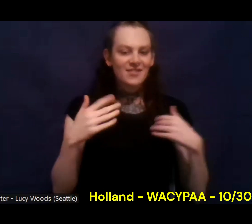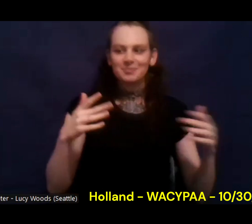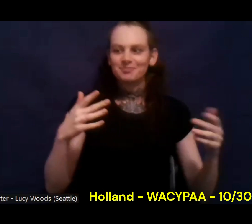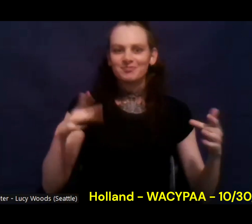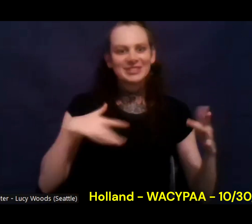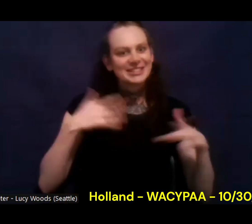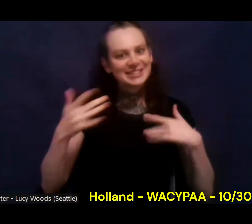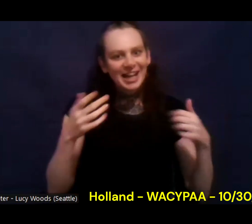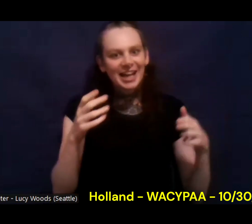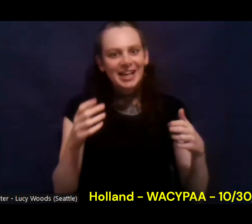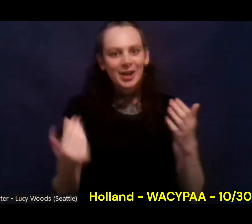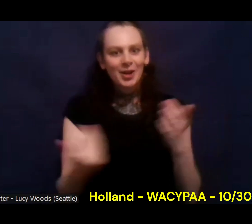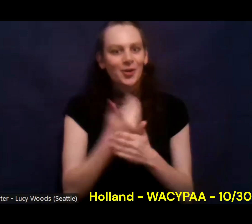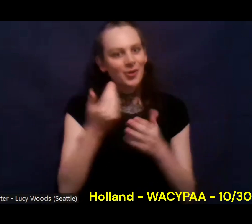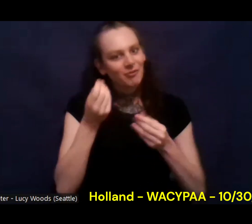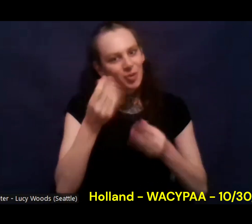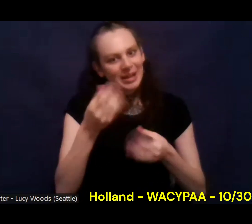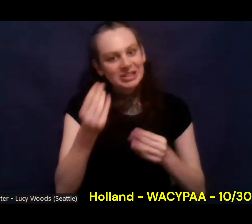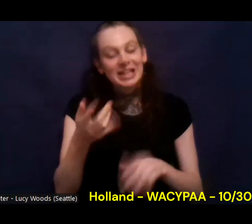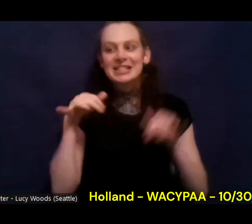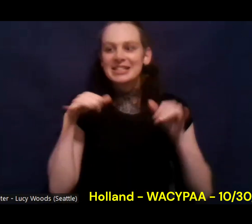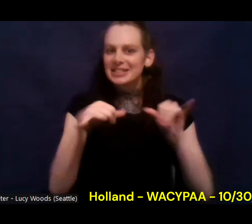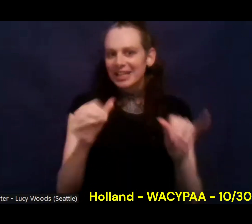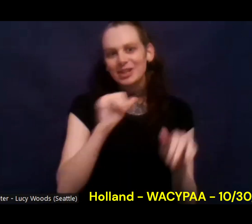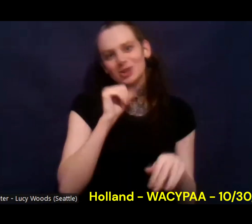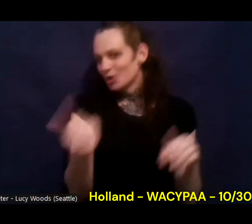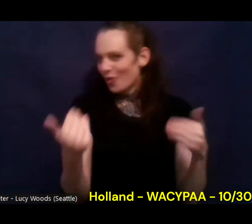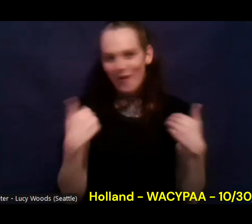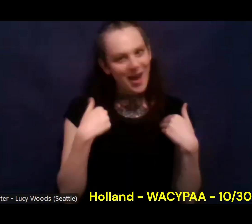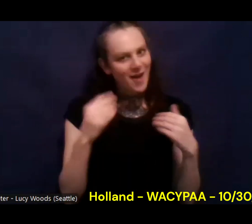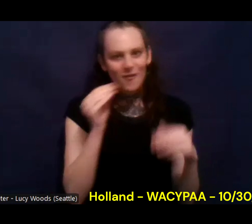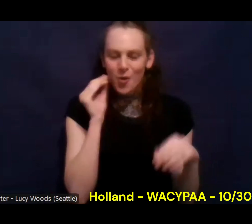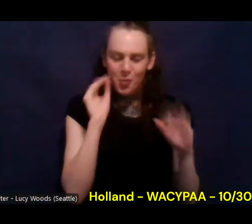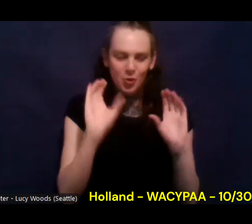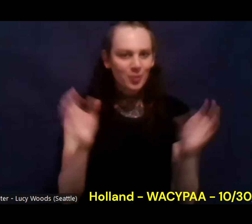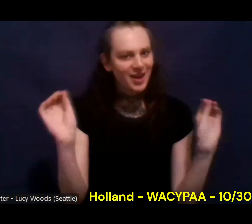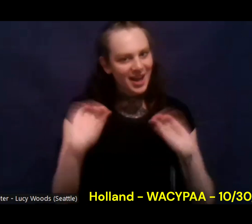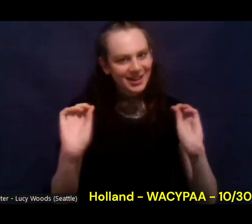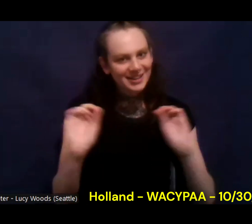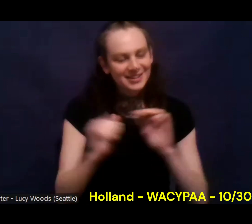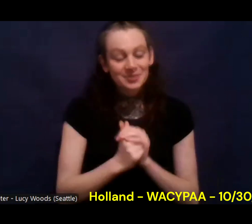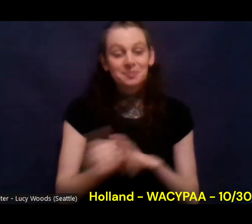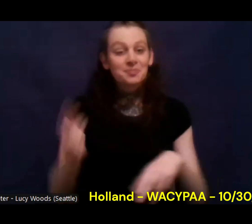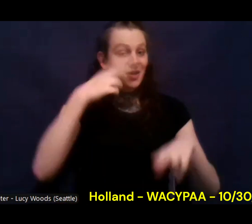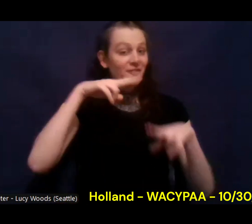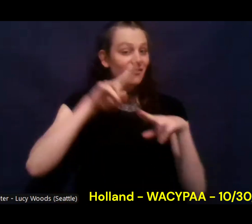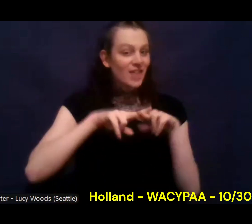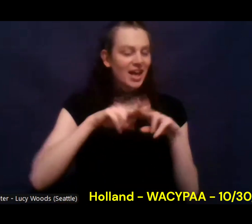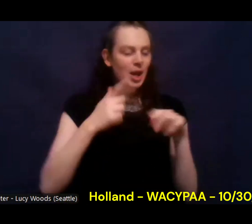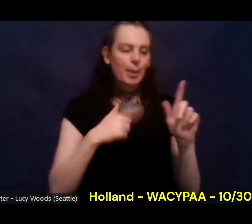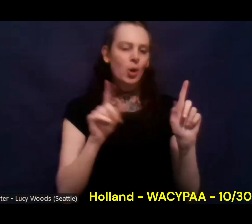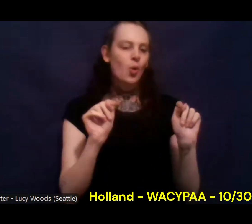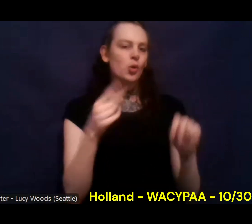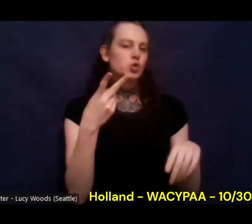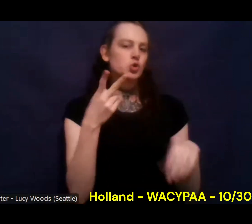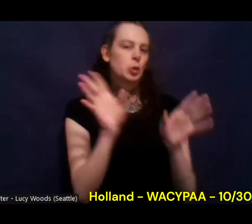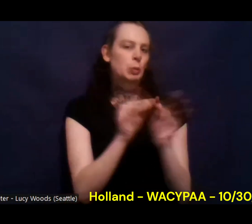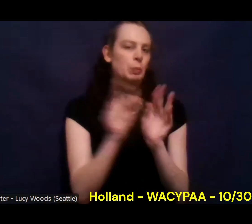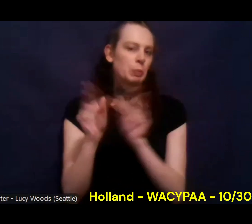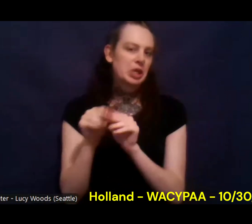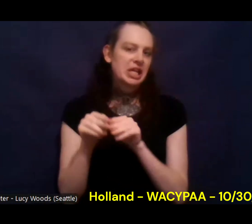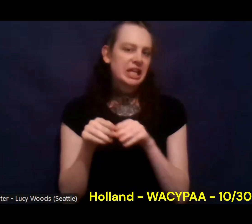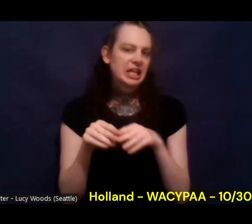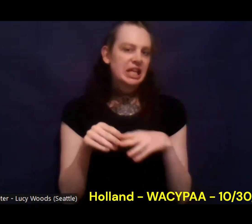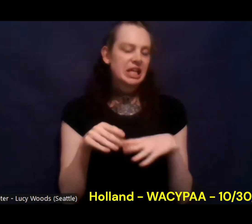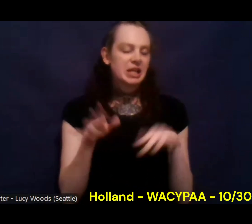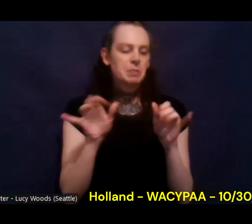group, but the fun thing is I go to two meetings regularly. I'm just like really not into